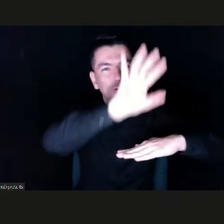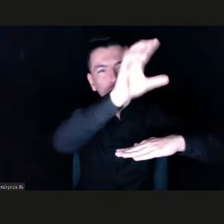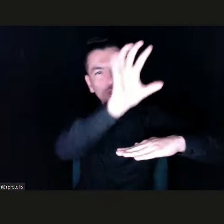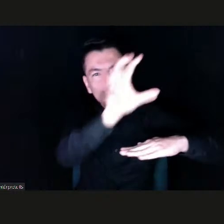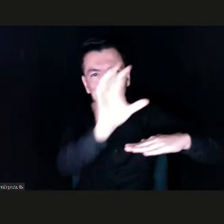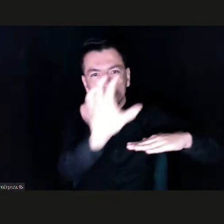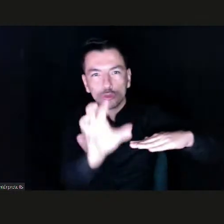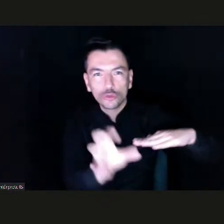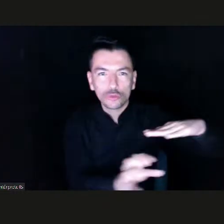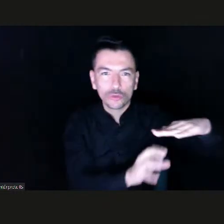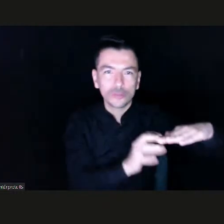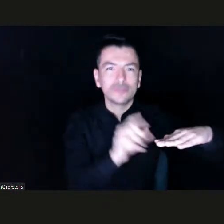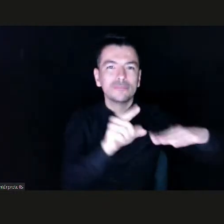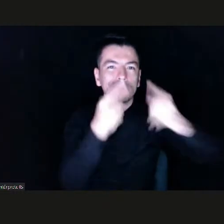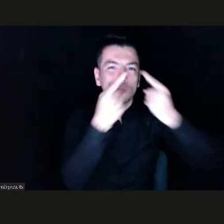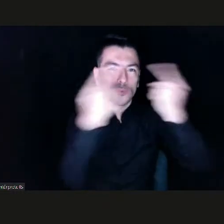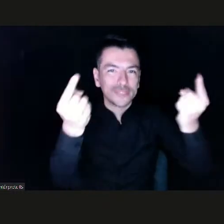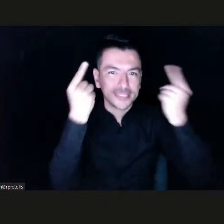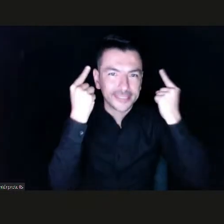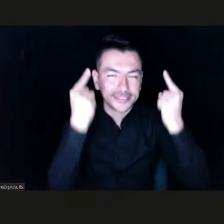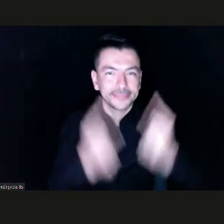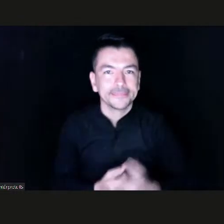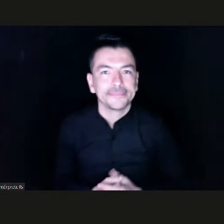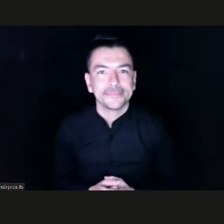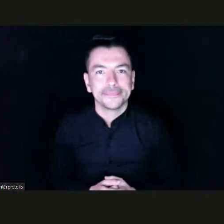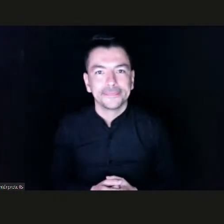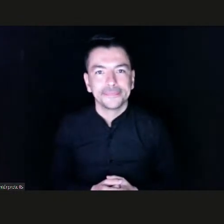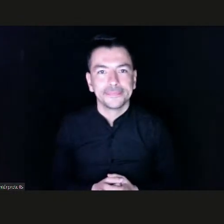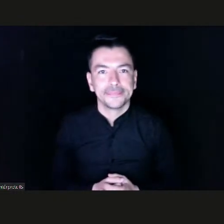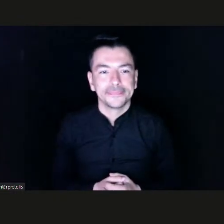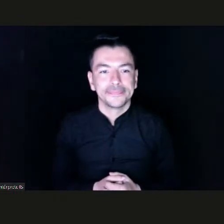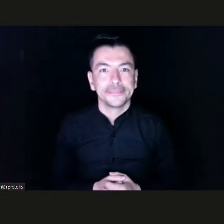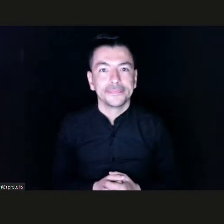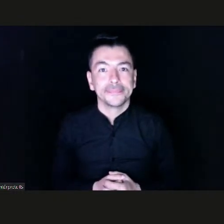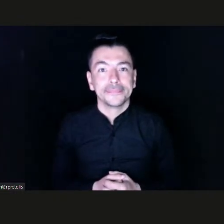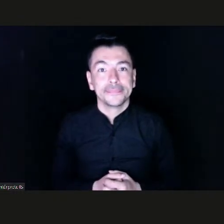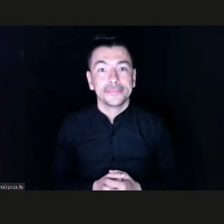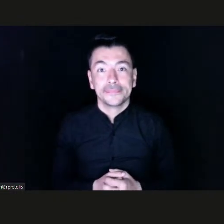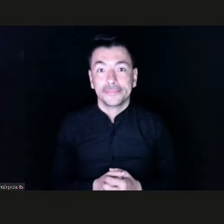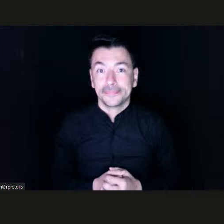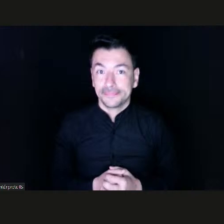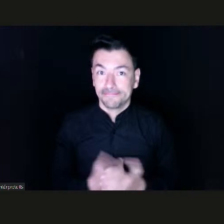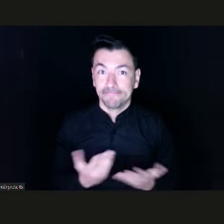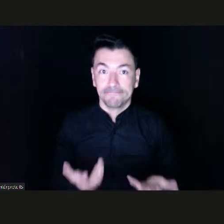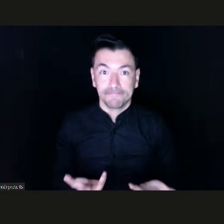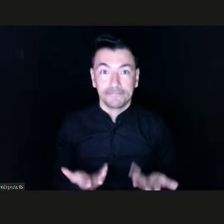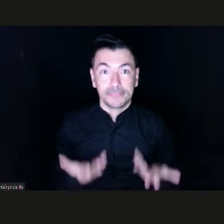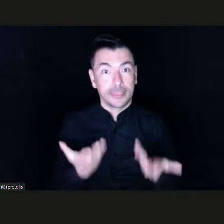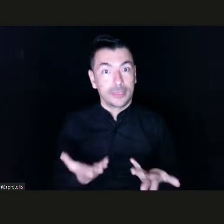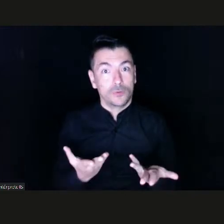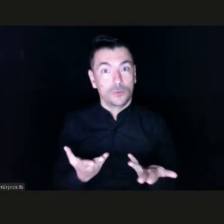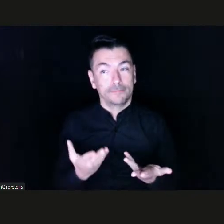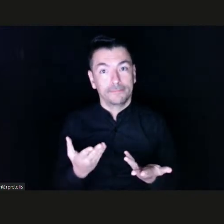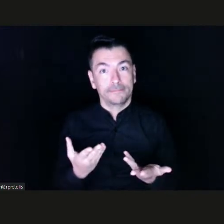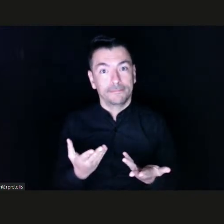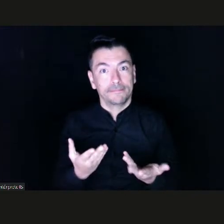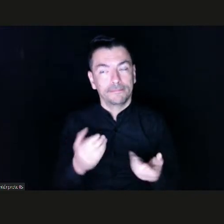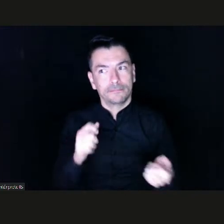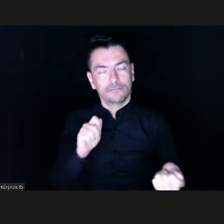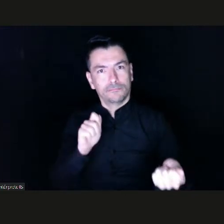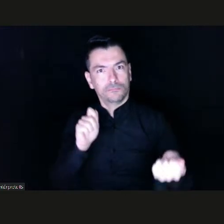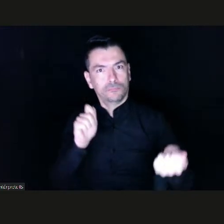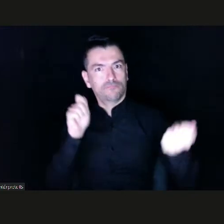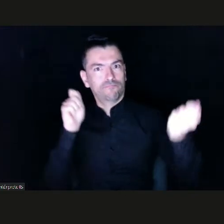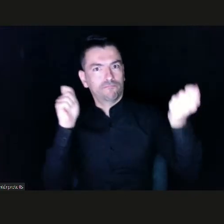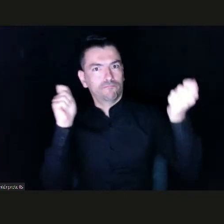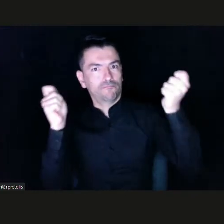increase awareness on the role of services in economic diversification. Allow me to share a few